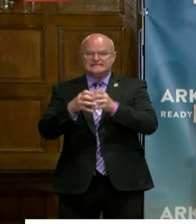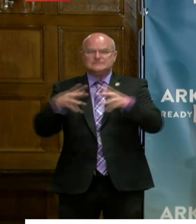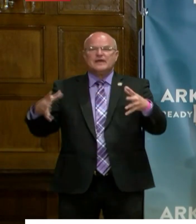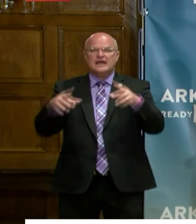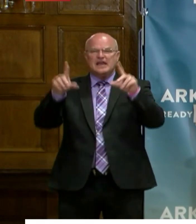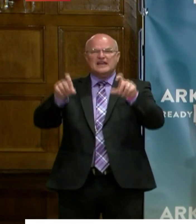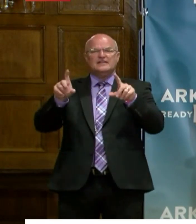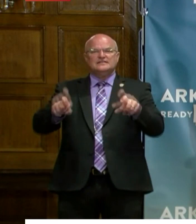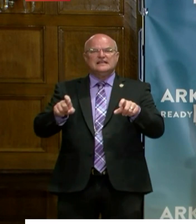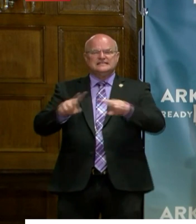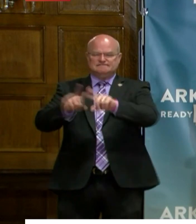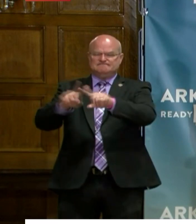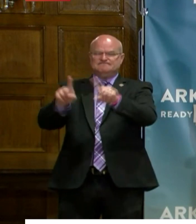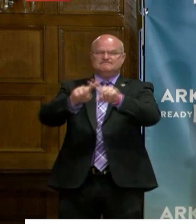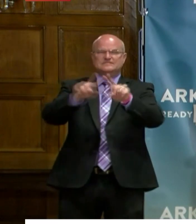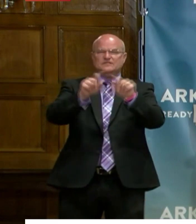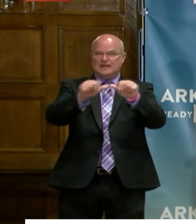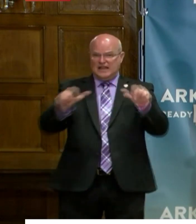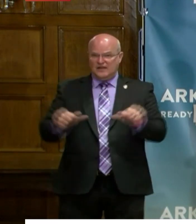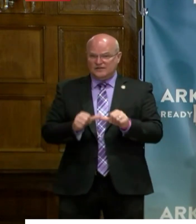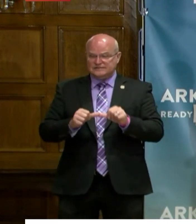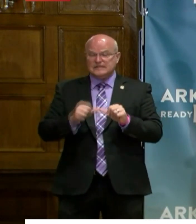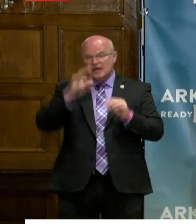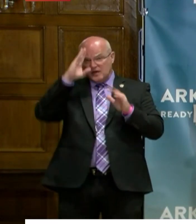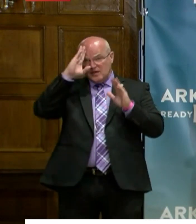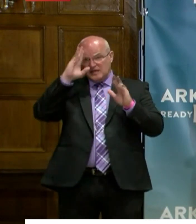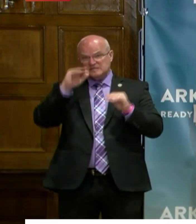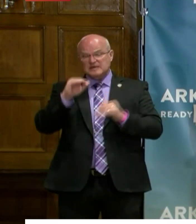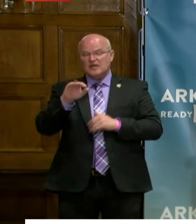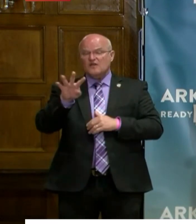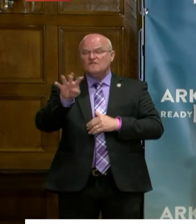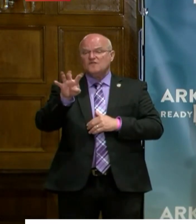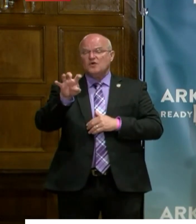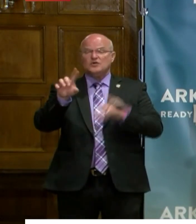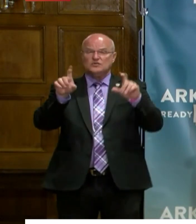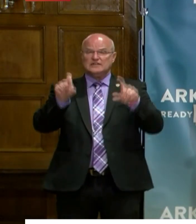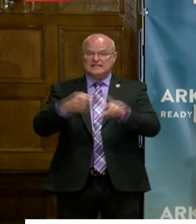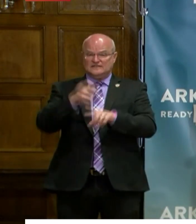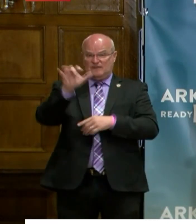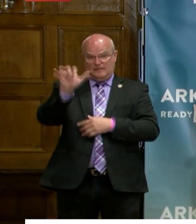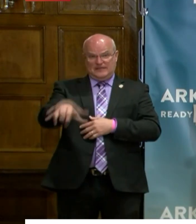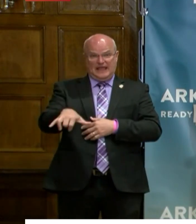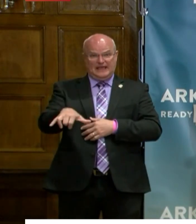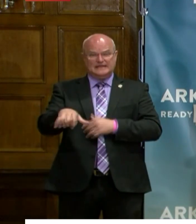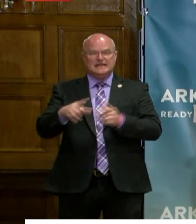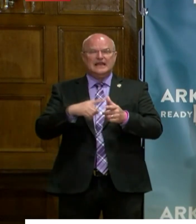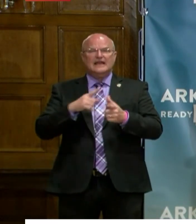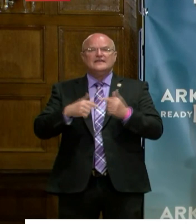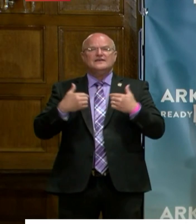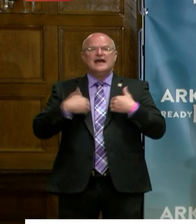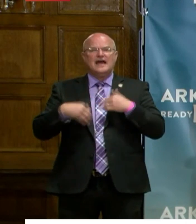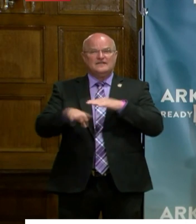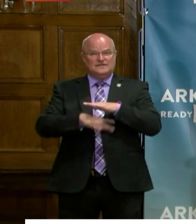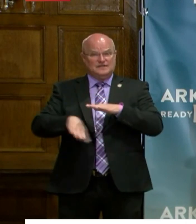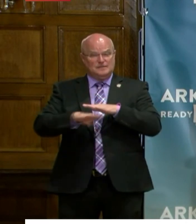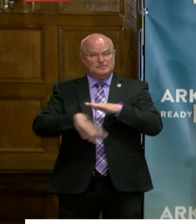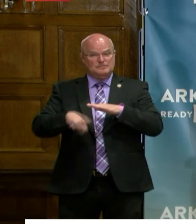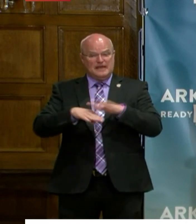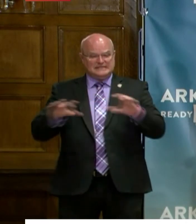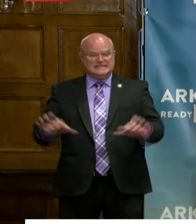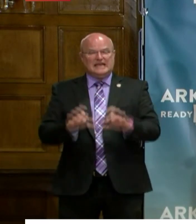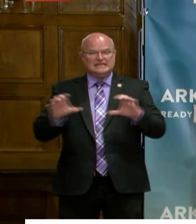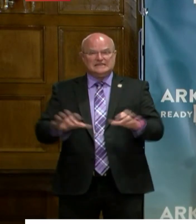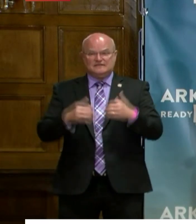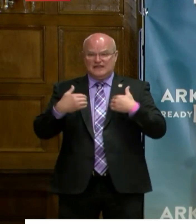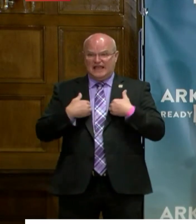our testing in those areas. We expect at least 400 tests as a result of that. And then we'll have the base